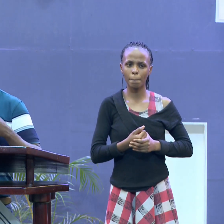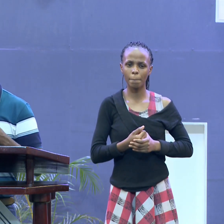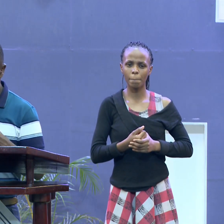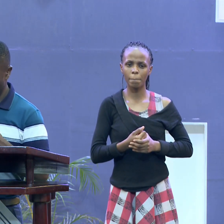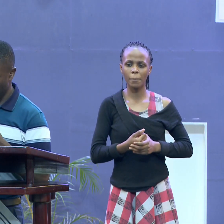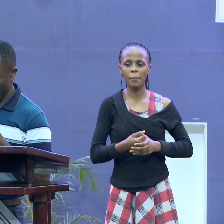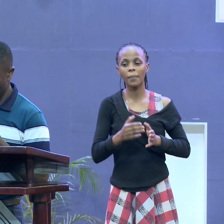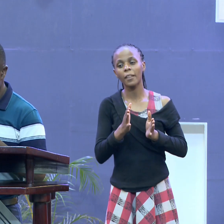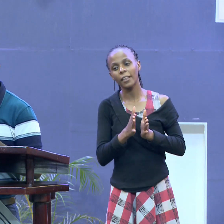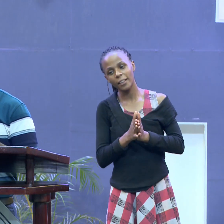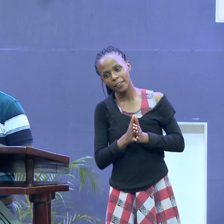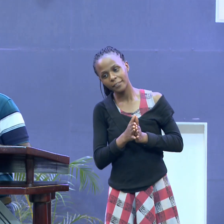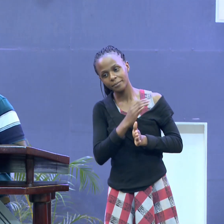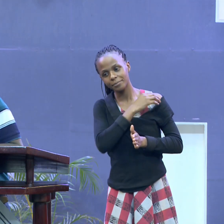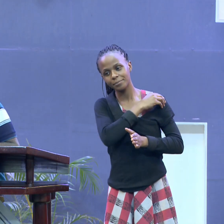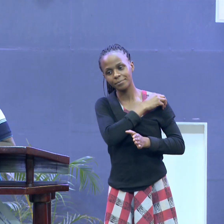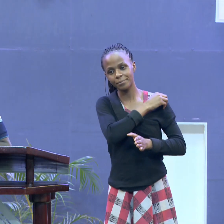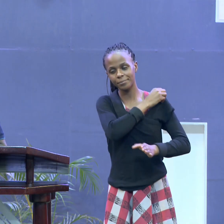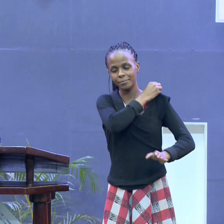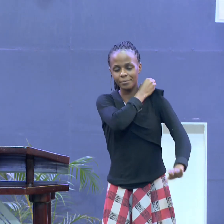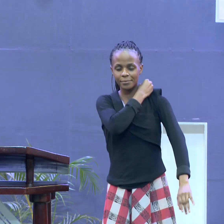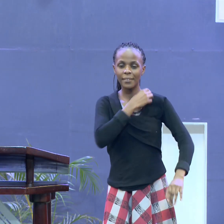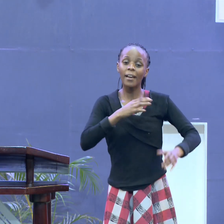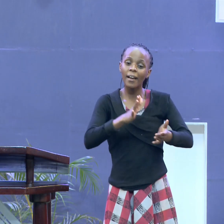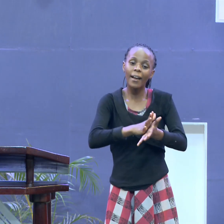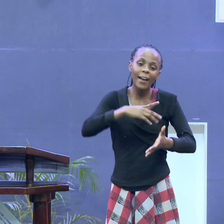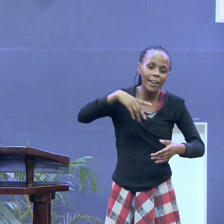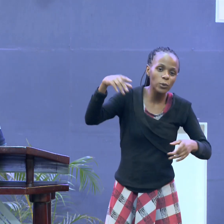they go like Nicodemus